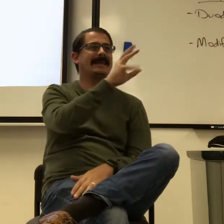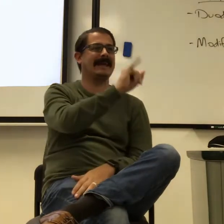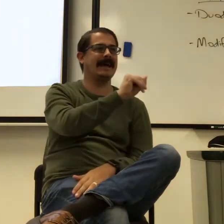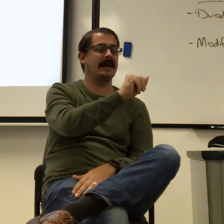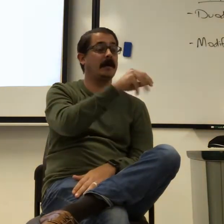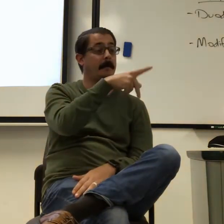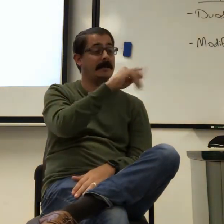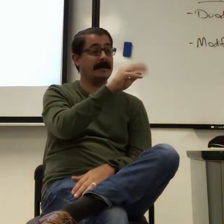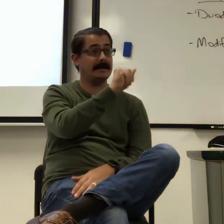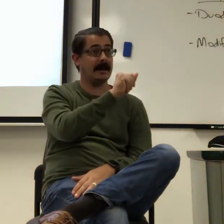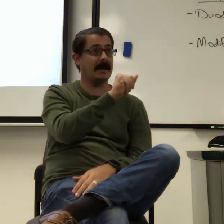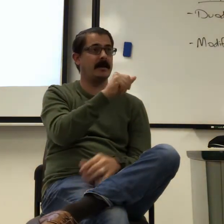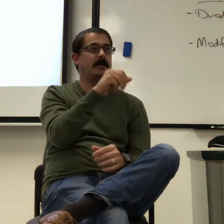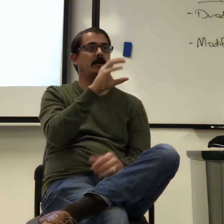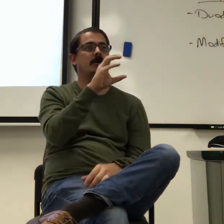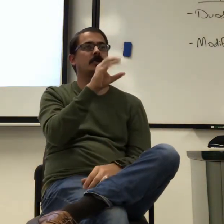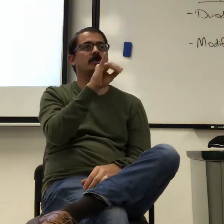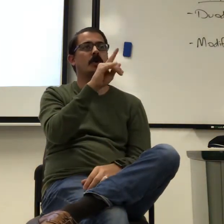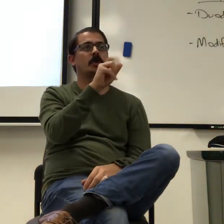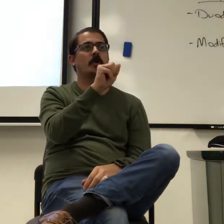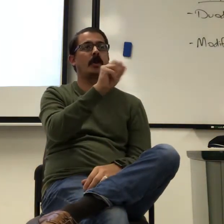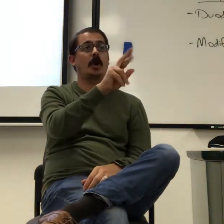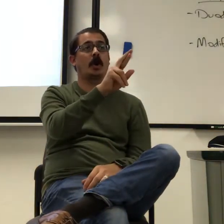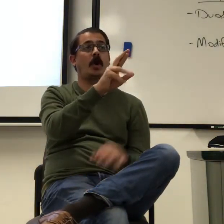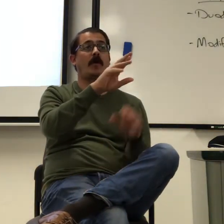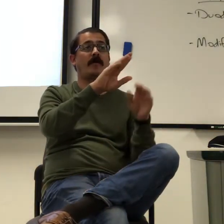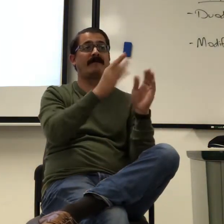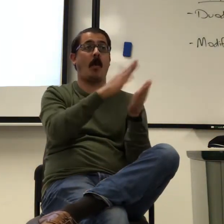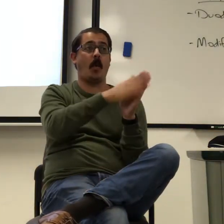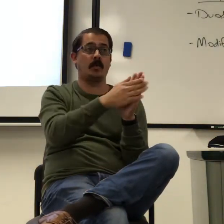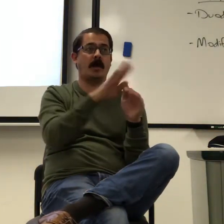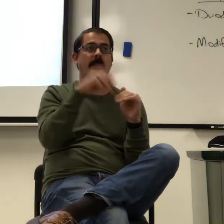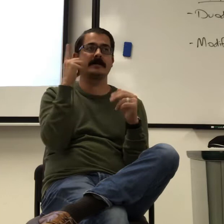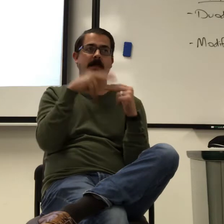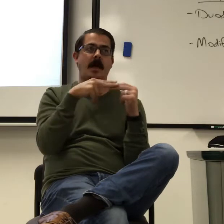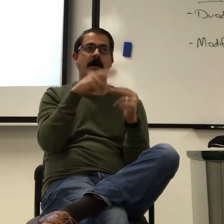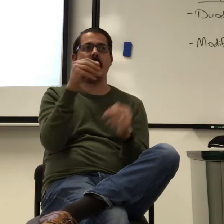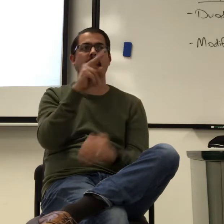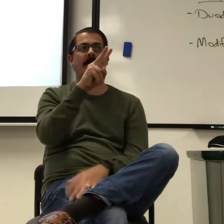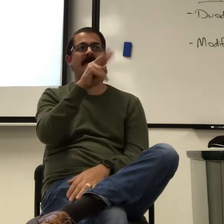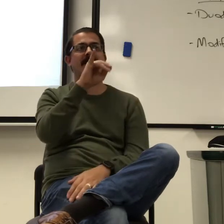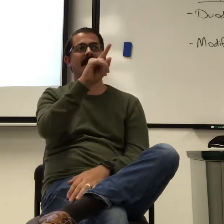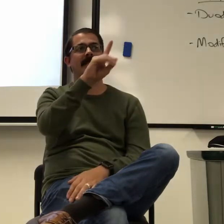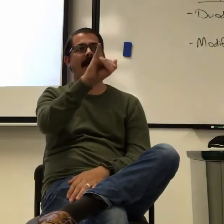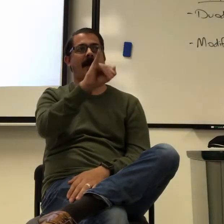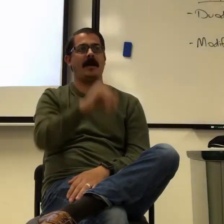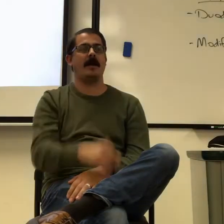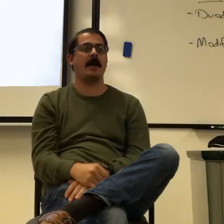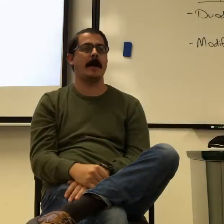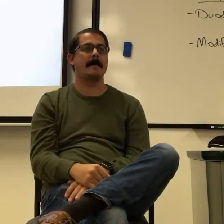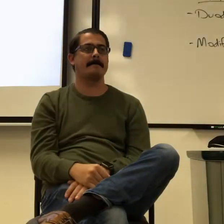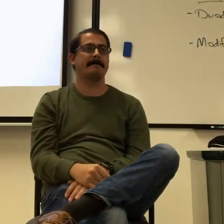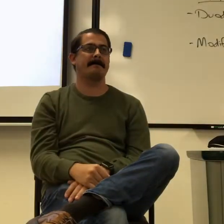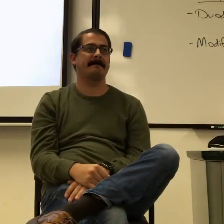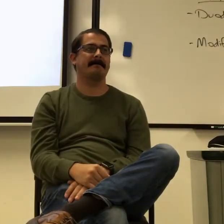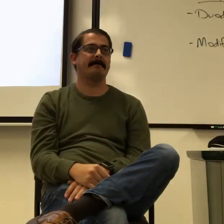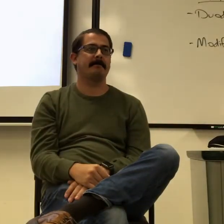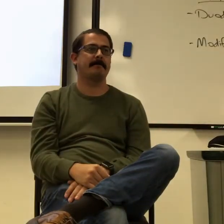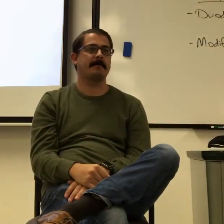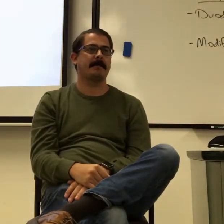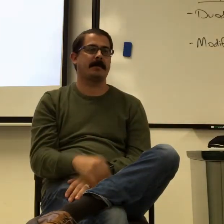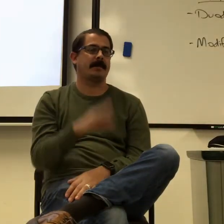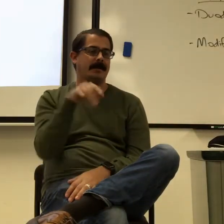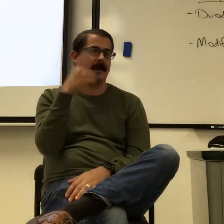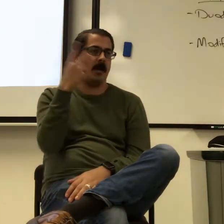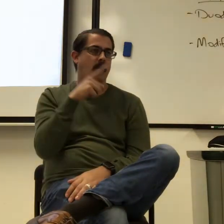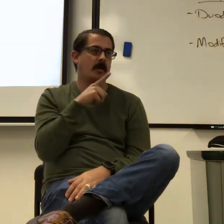are called circular folds on this slide, and the villi, these little finger-like projections that are much smaller. You can only really